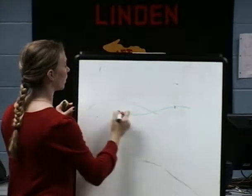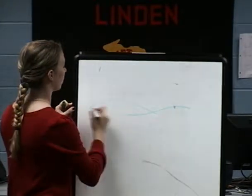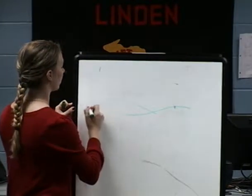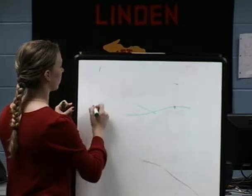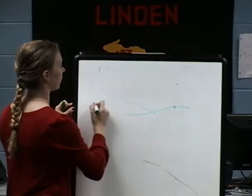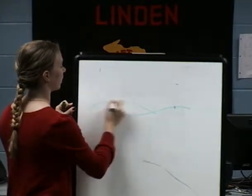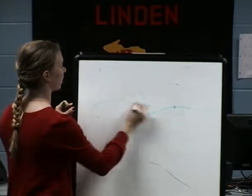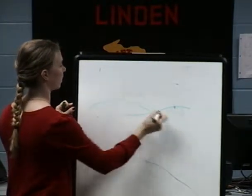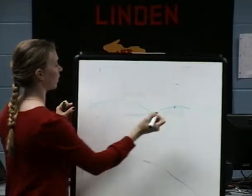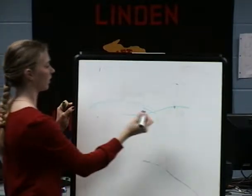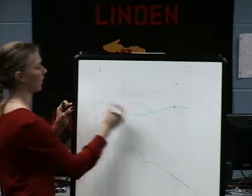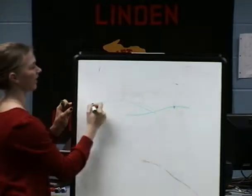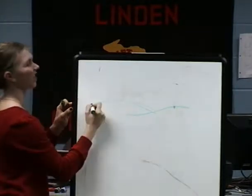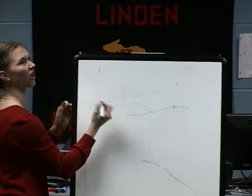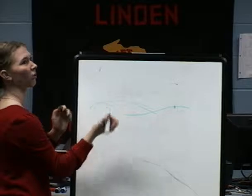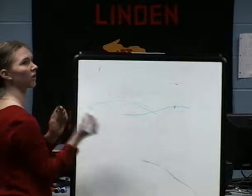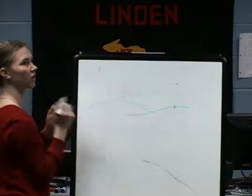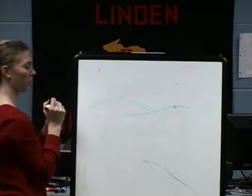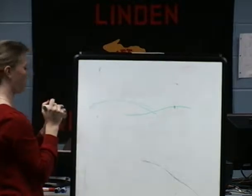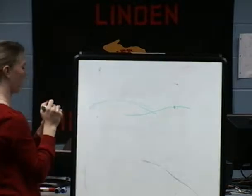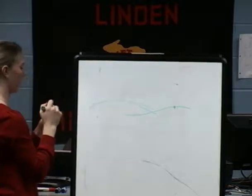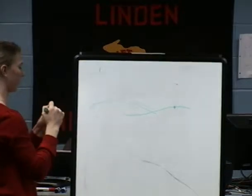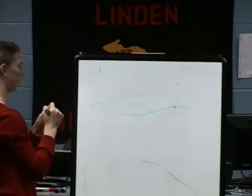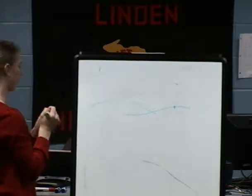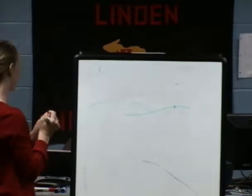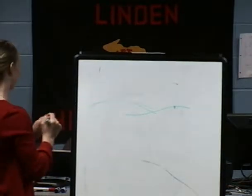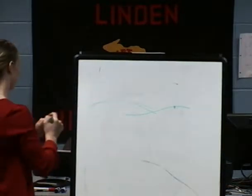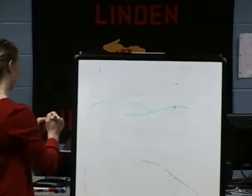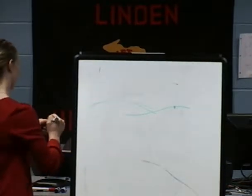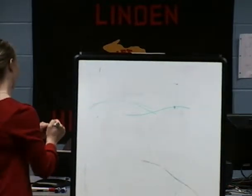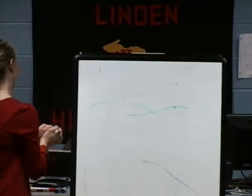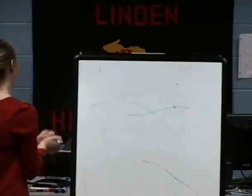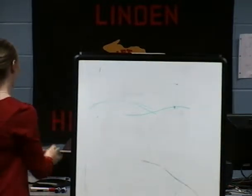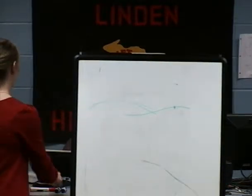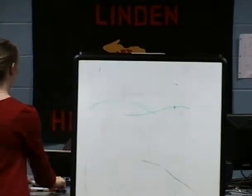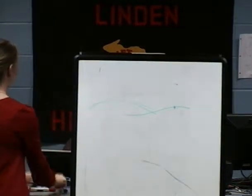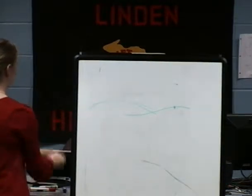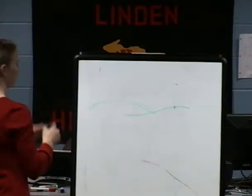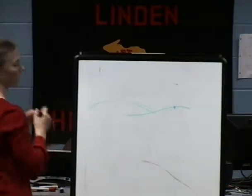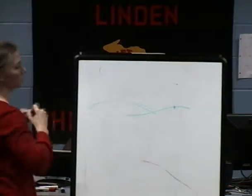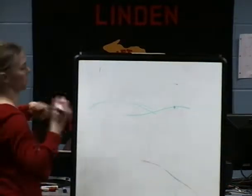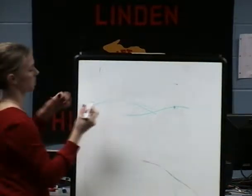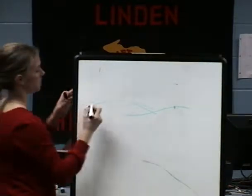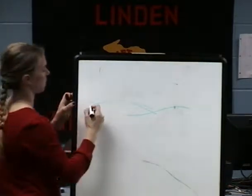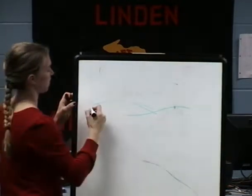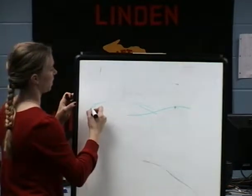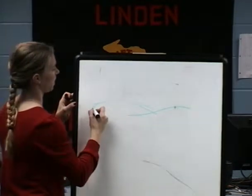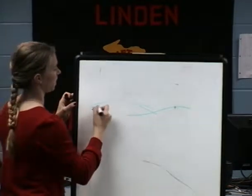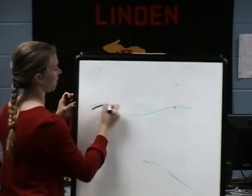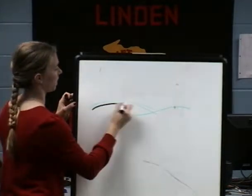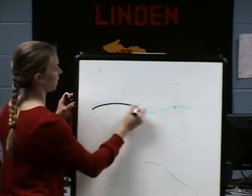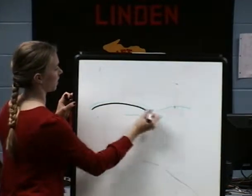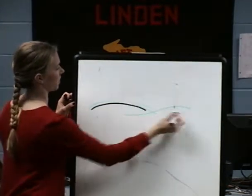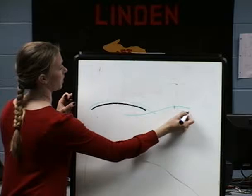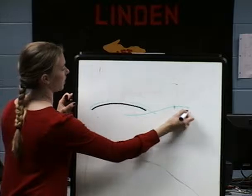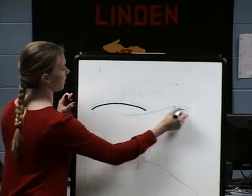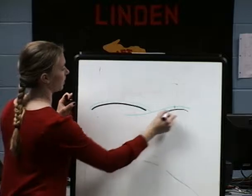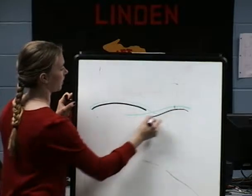You can't really see it. Or at least not on the. Yeah, you can see it on the screen. We can see it. There you